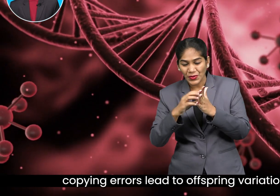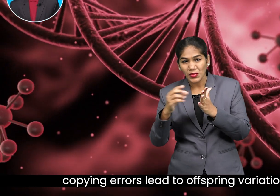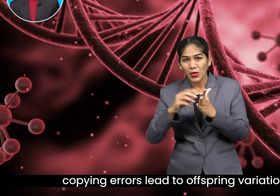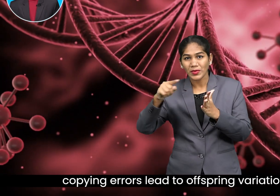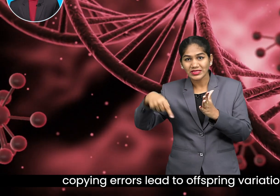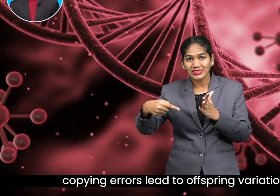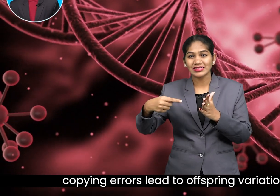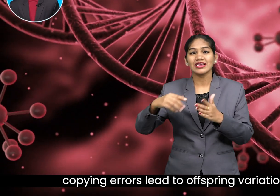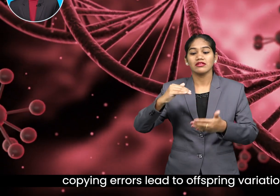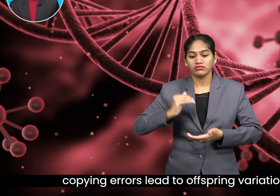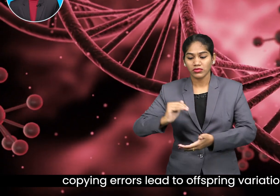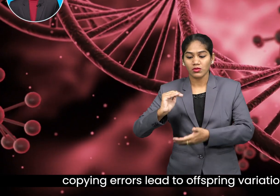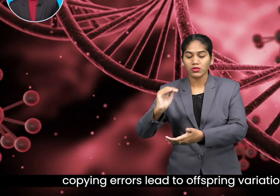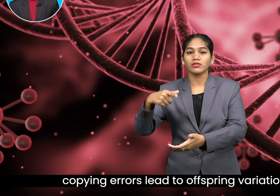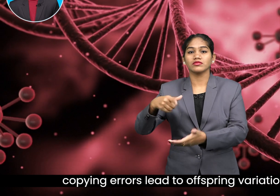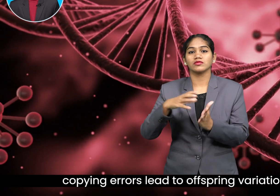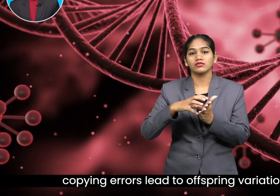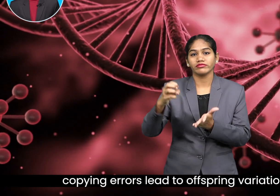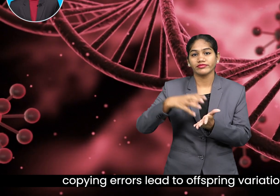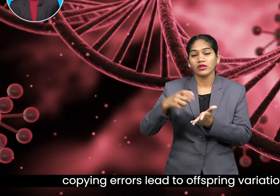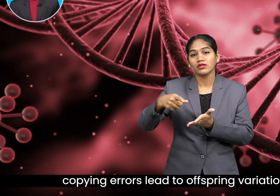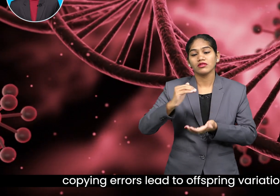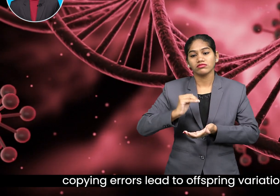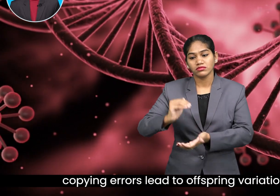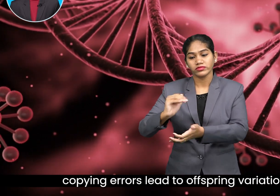offspring variations in a population.